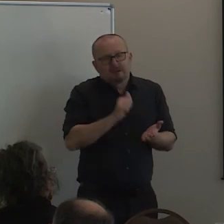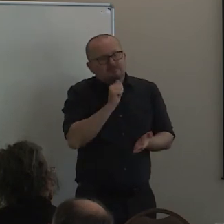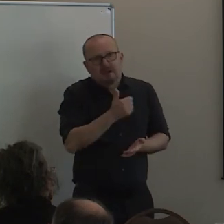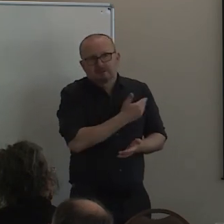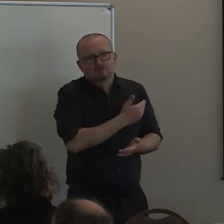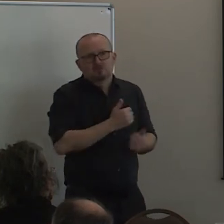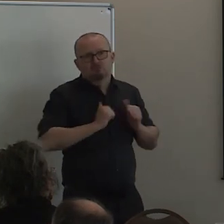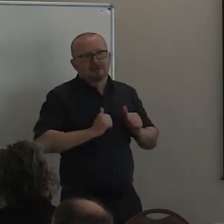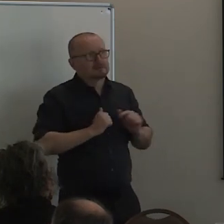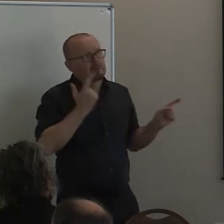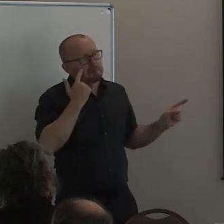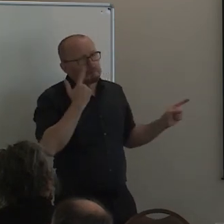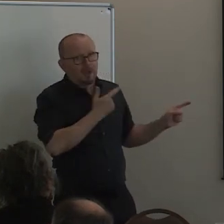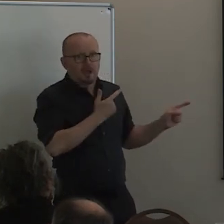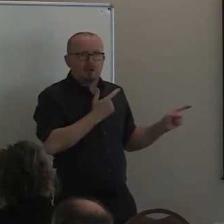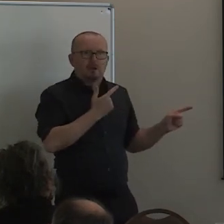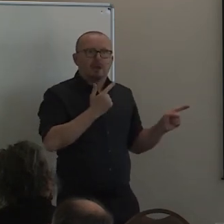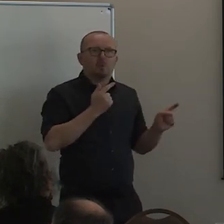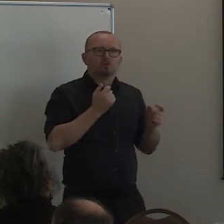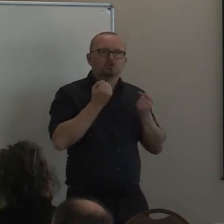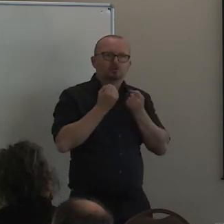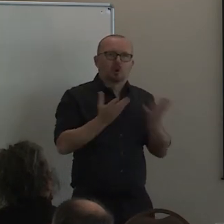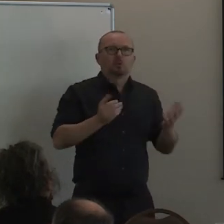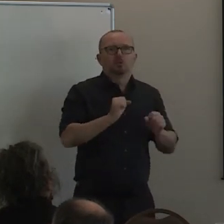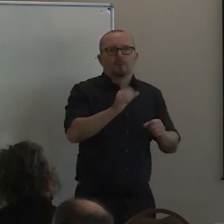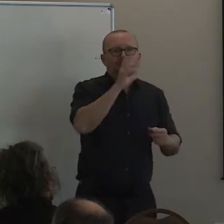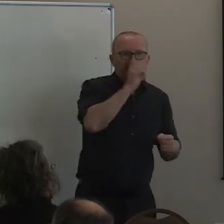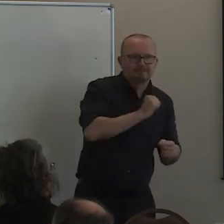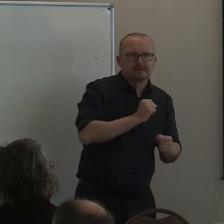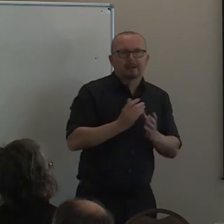begin to see what your beliefs are, where the gaps are in your beliefs.